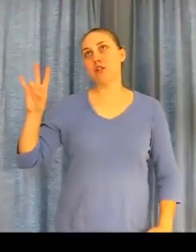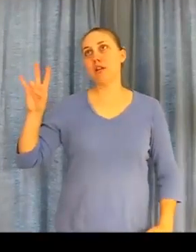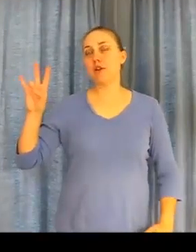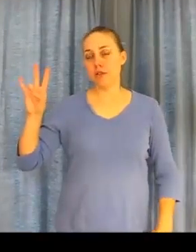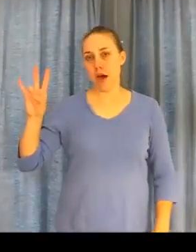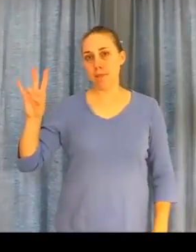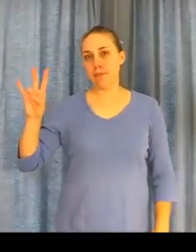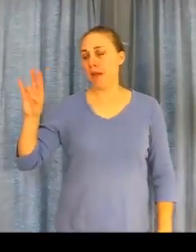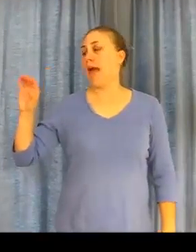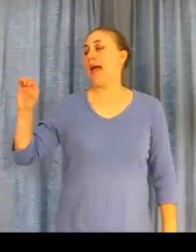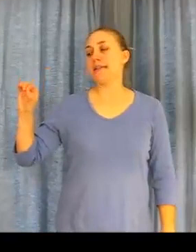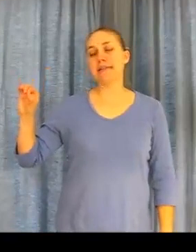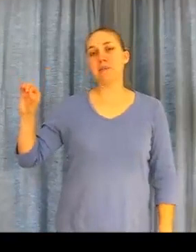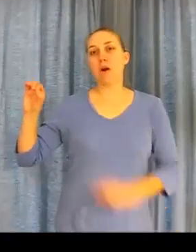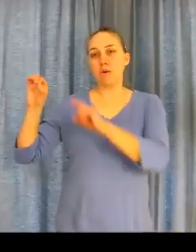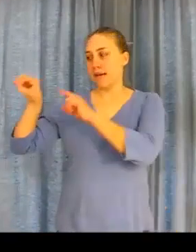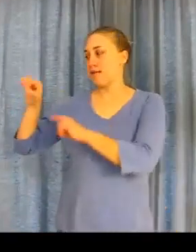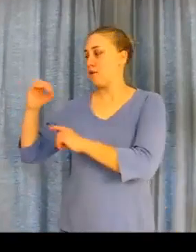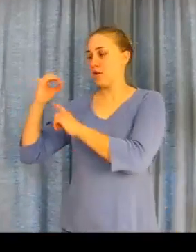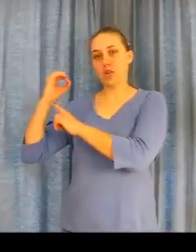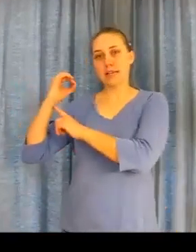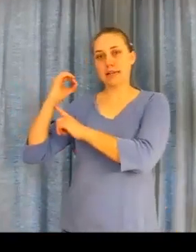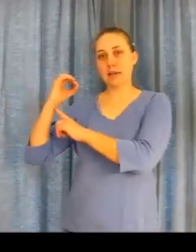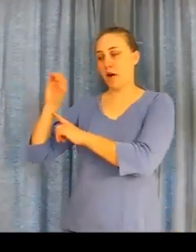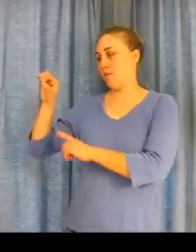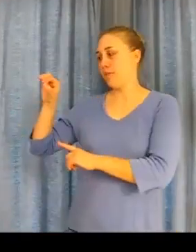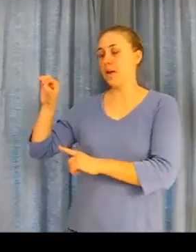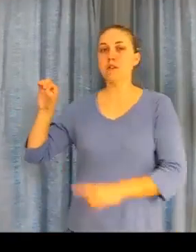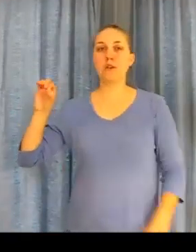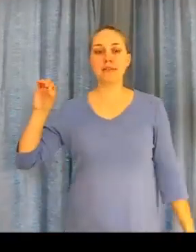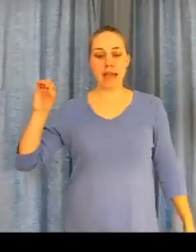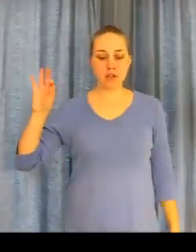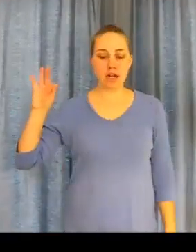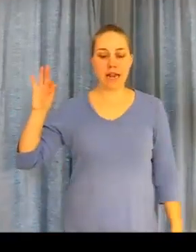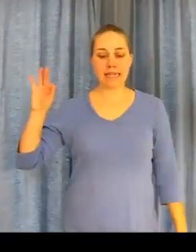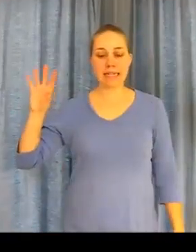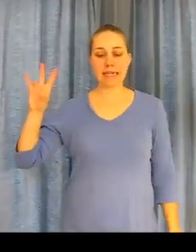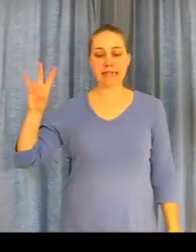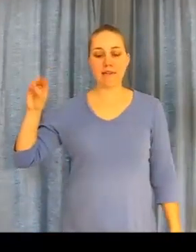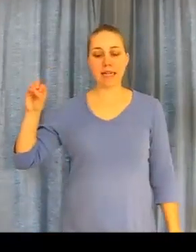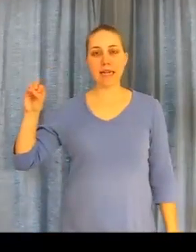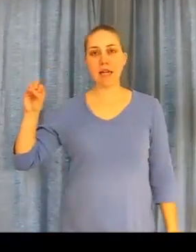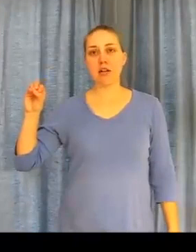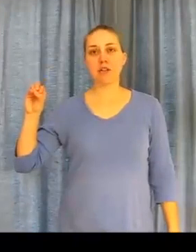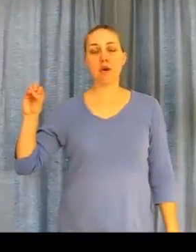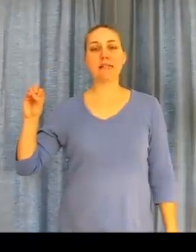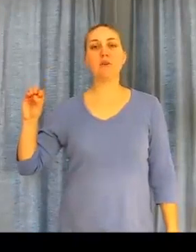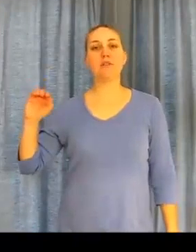touching your thumb, and a 0 looks just like a 0. So you can say circa 1970 to the present, or if you have